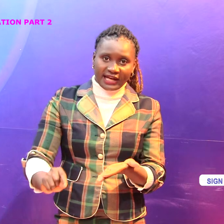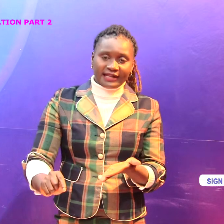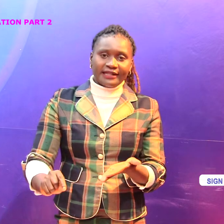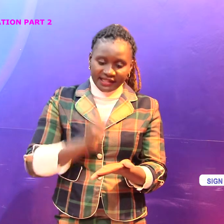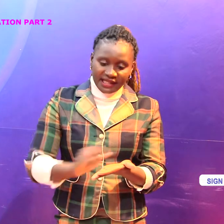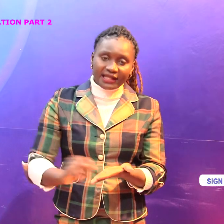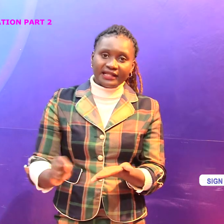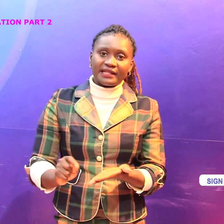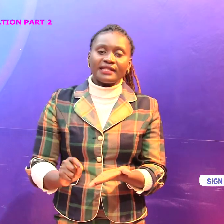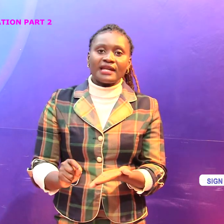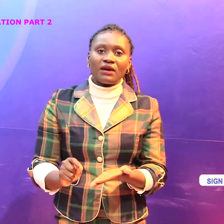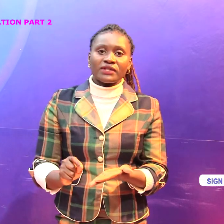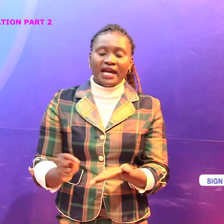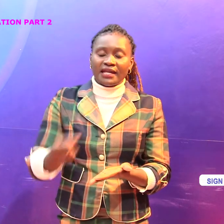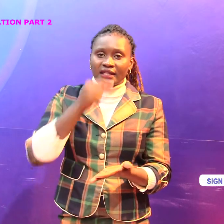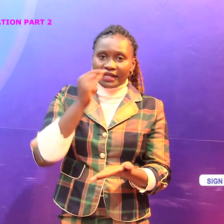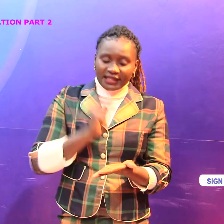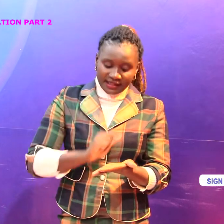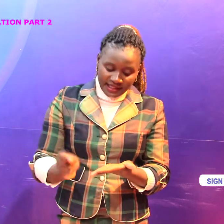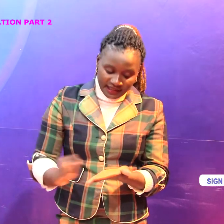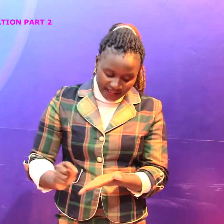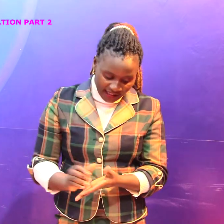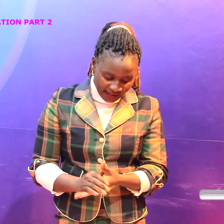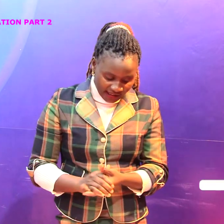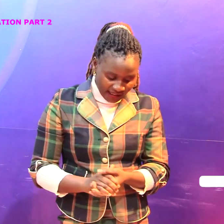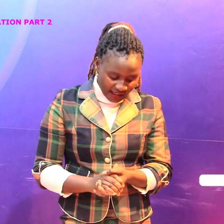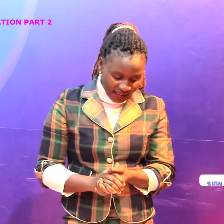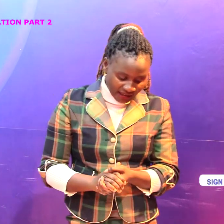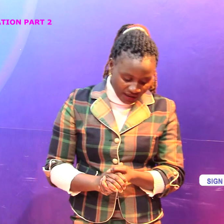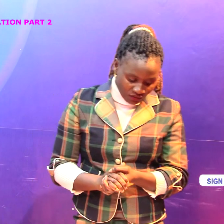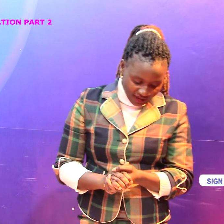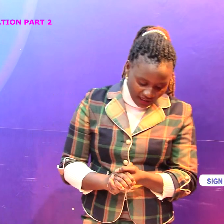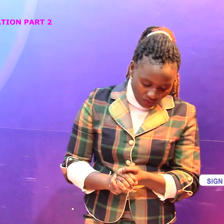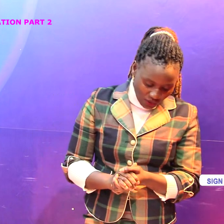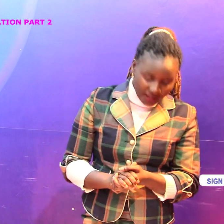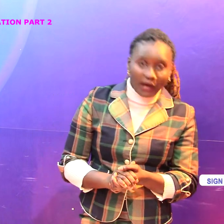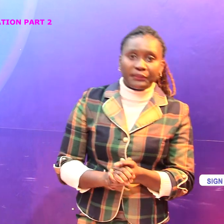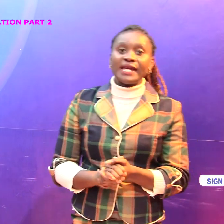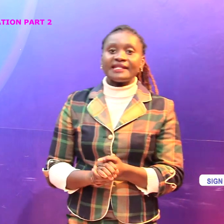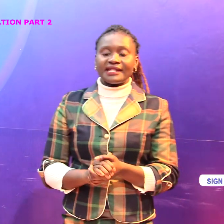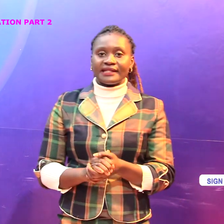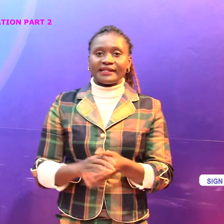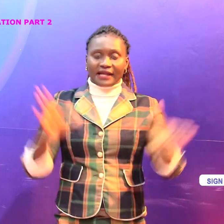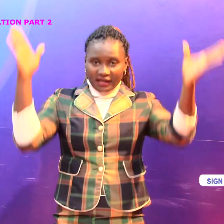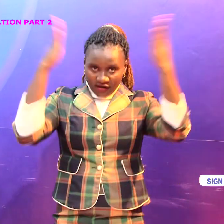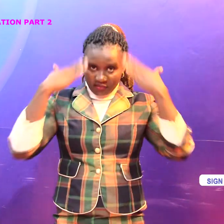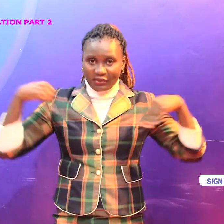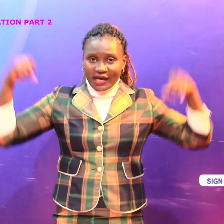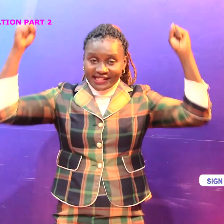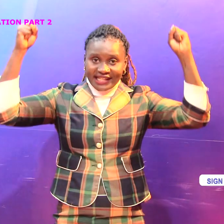Secretary. Secretary. This is how we sign secretary. And then we said what? President. President.